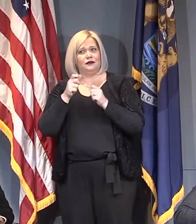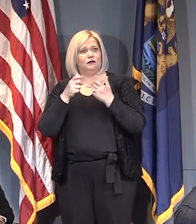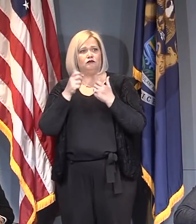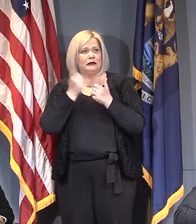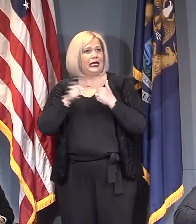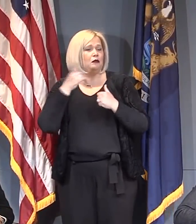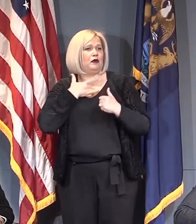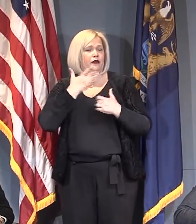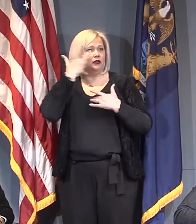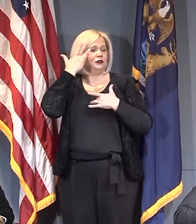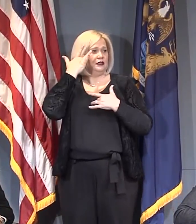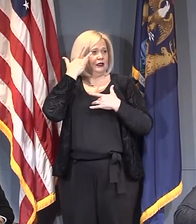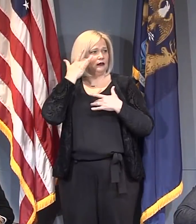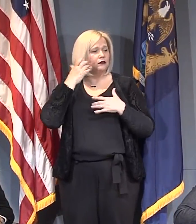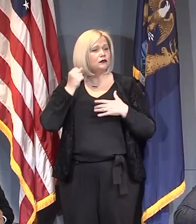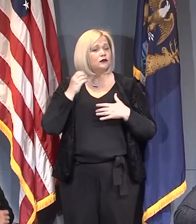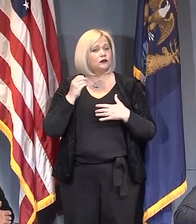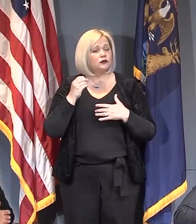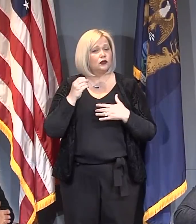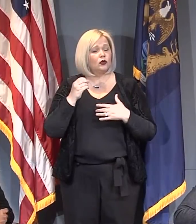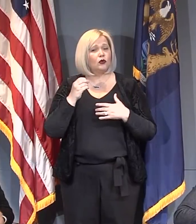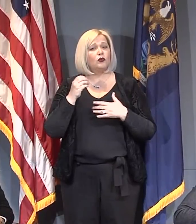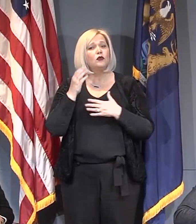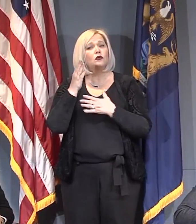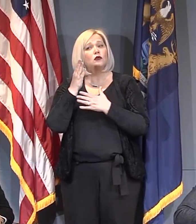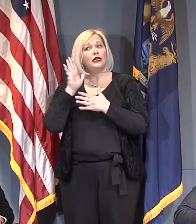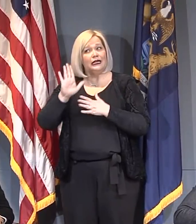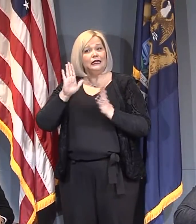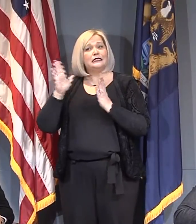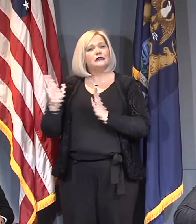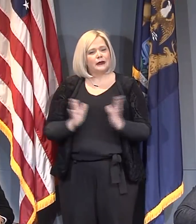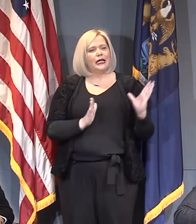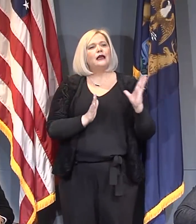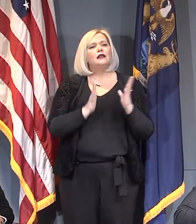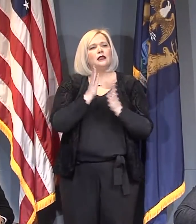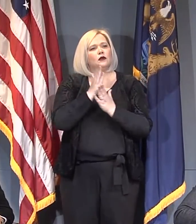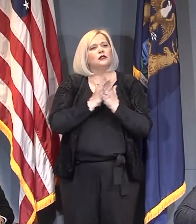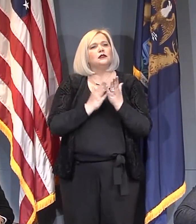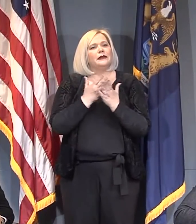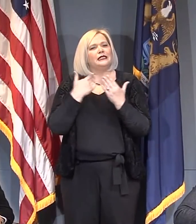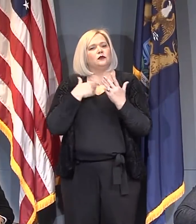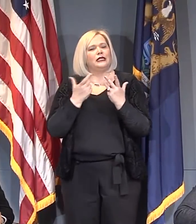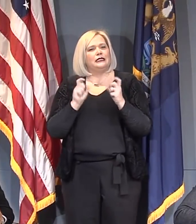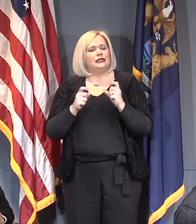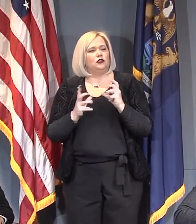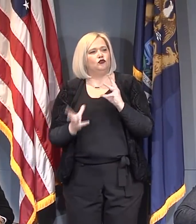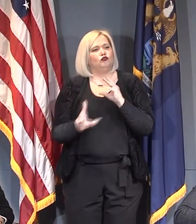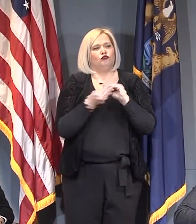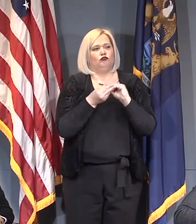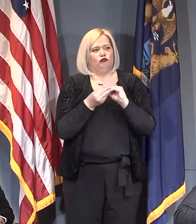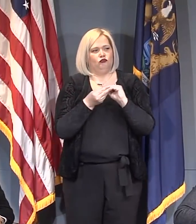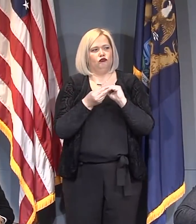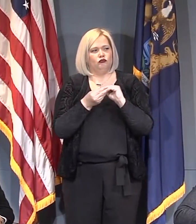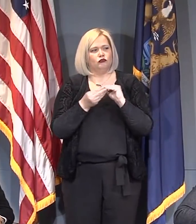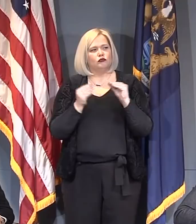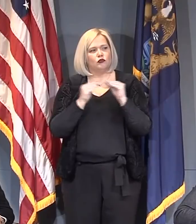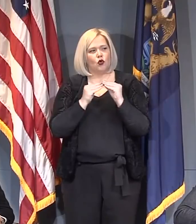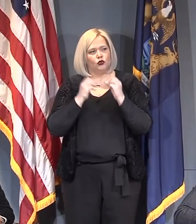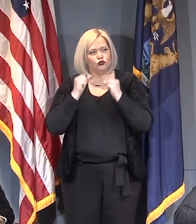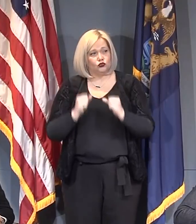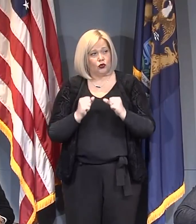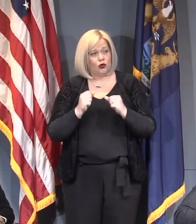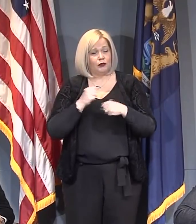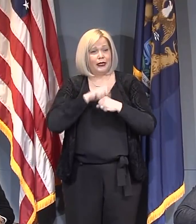some you know, deficits in the plan that we will make sure that they're, you know, we meet in